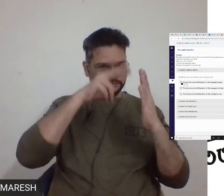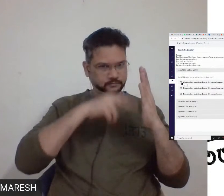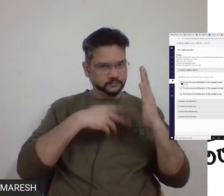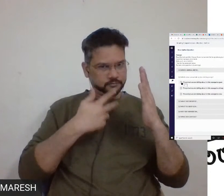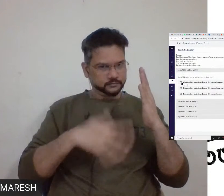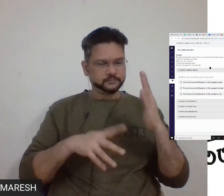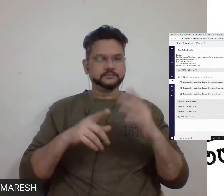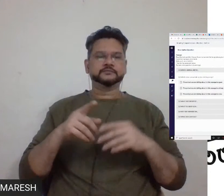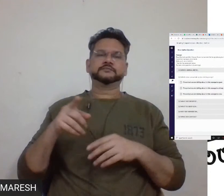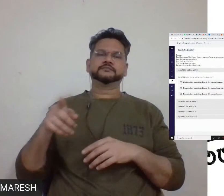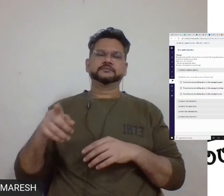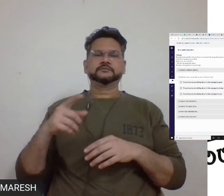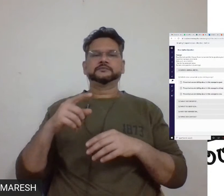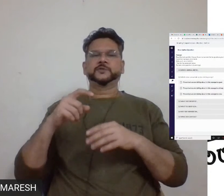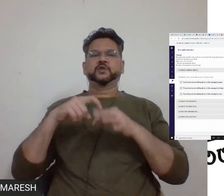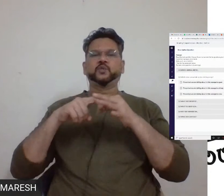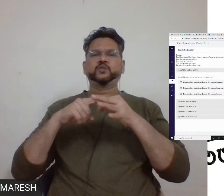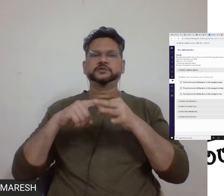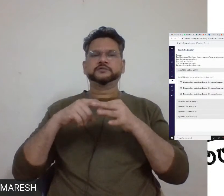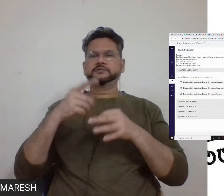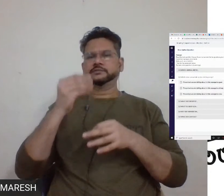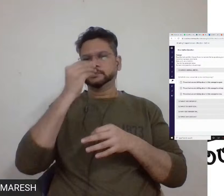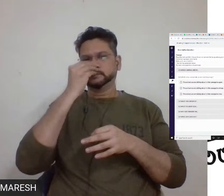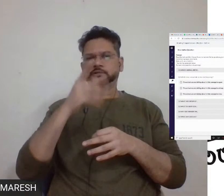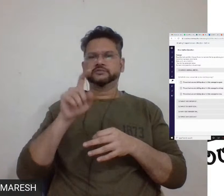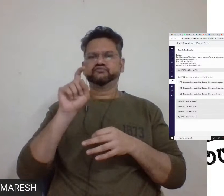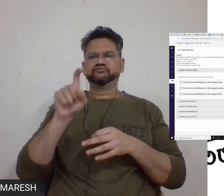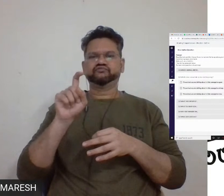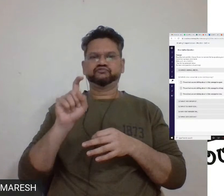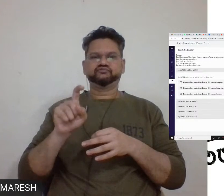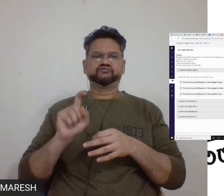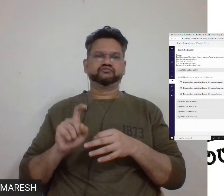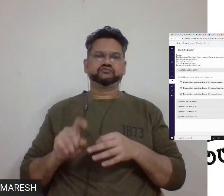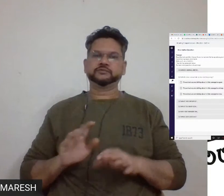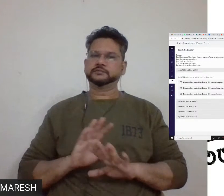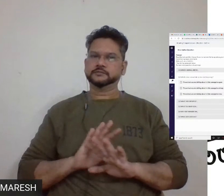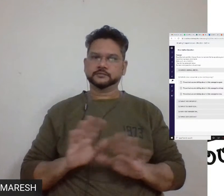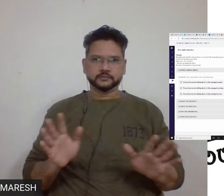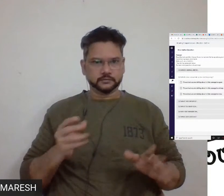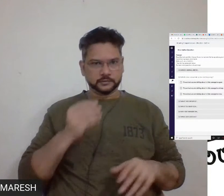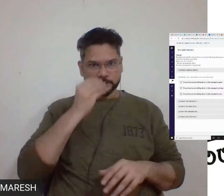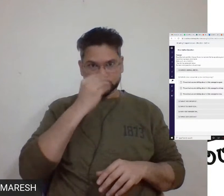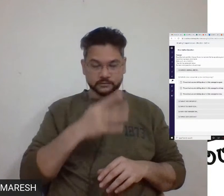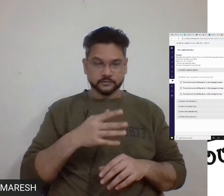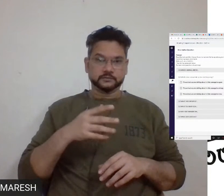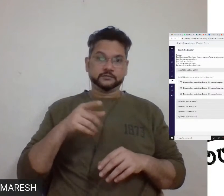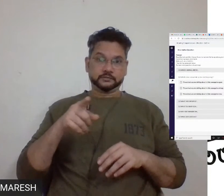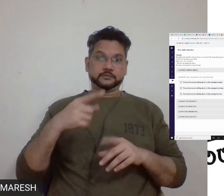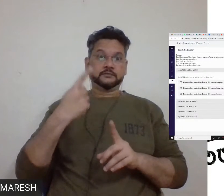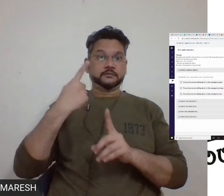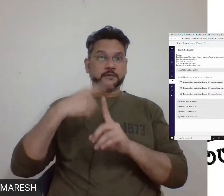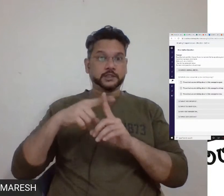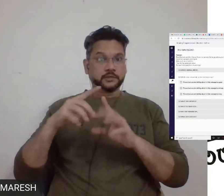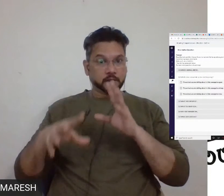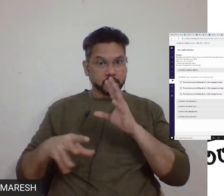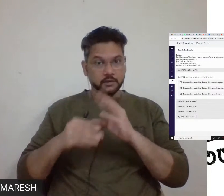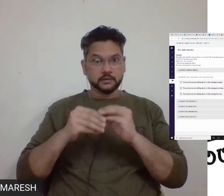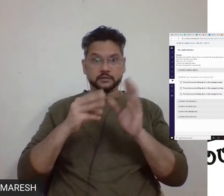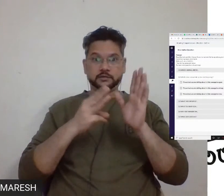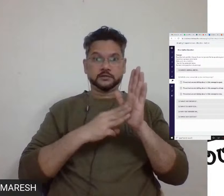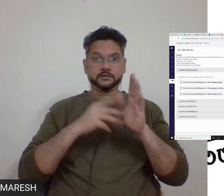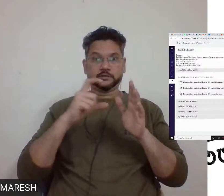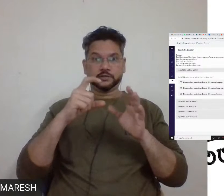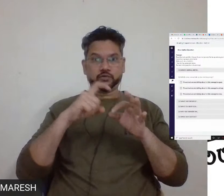objective questions. We also have mechanism in which, in addition to these multiple choice questions, they can also write